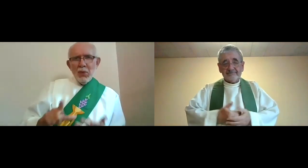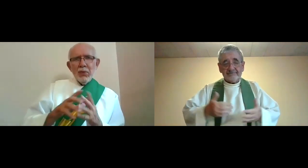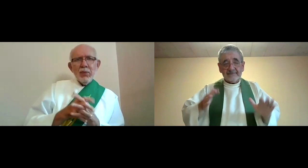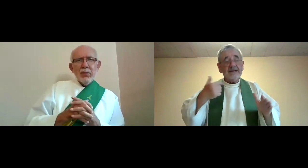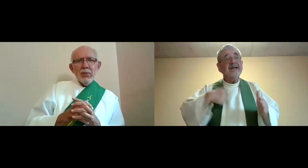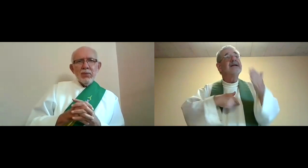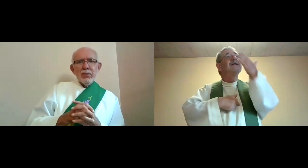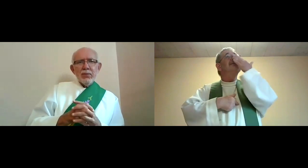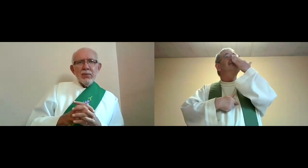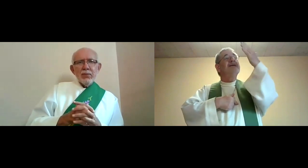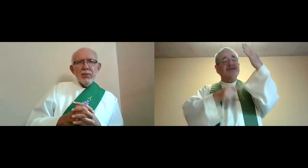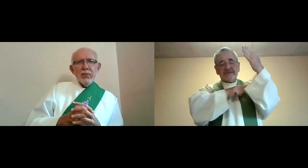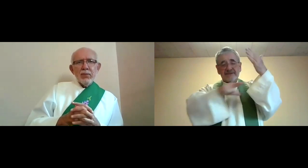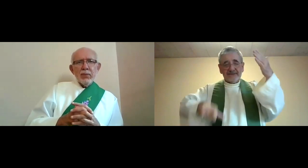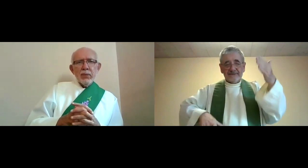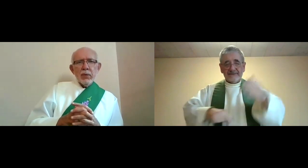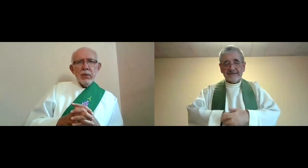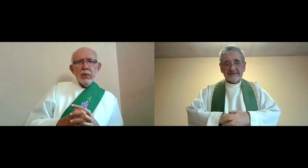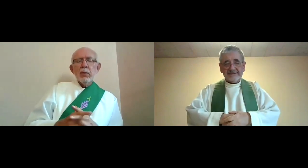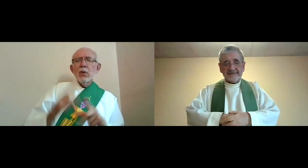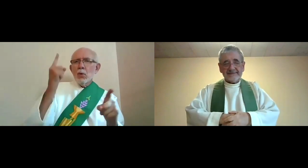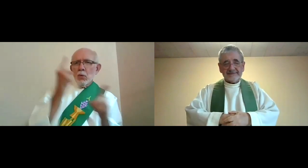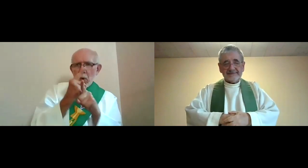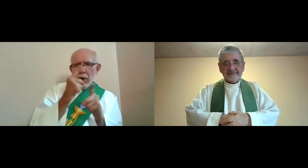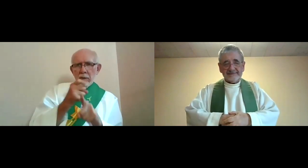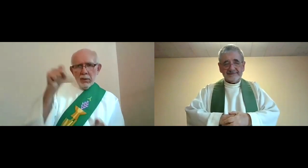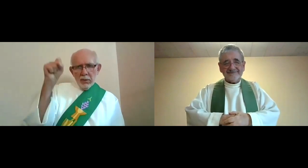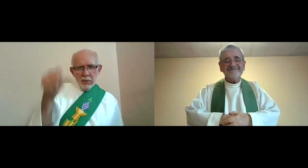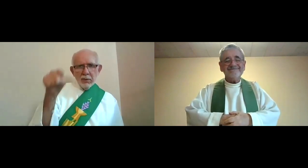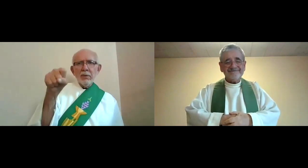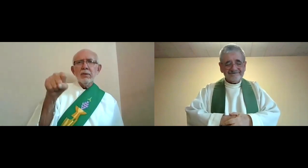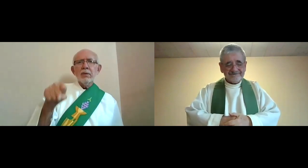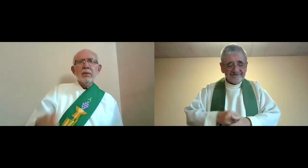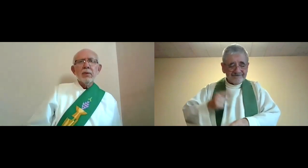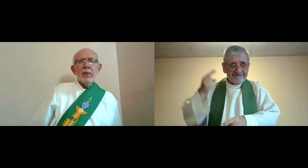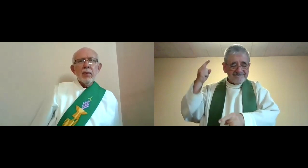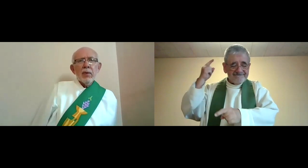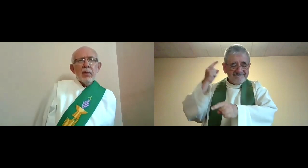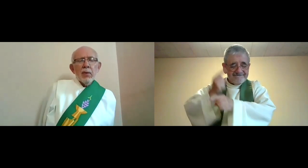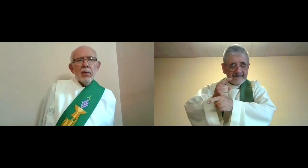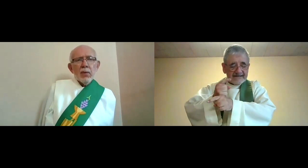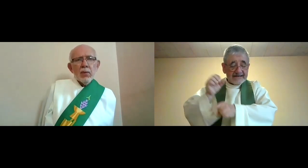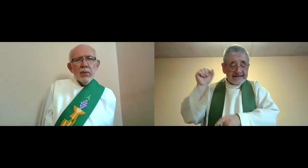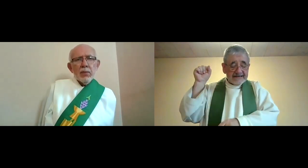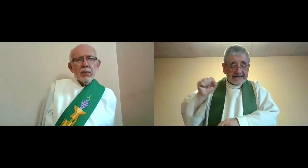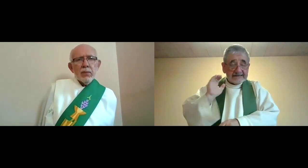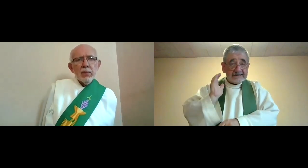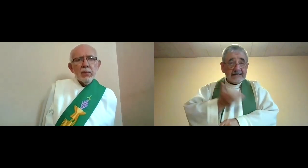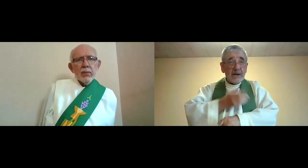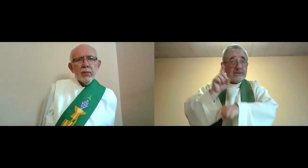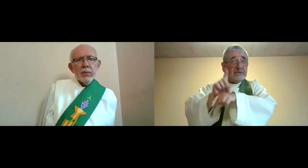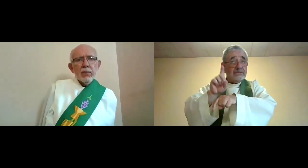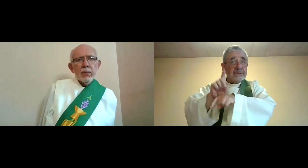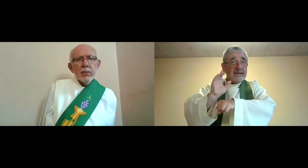the Lord. It is right to give thanks to the Lord. It is right and just. It is truly right